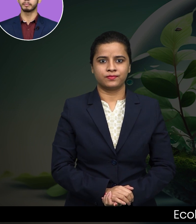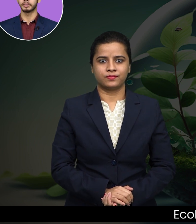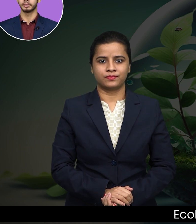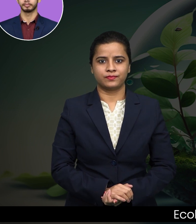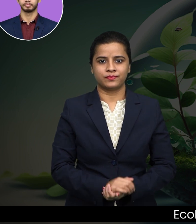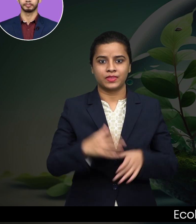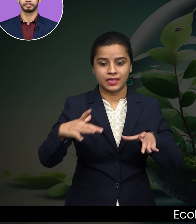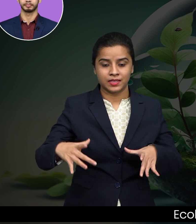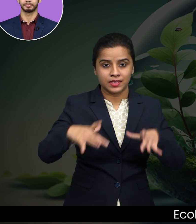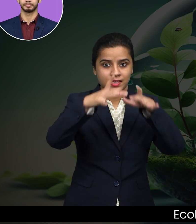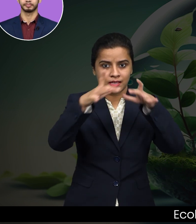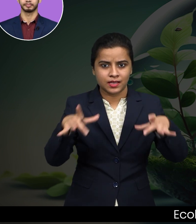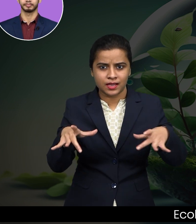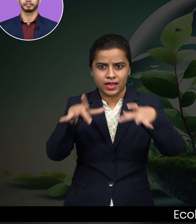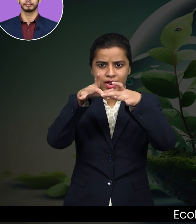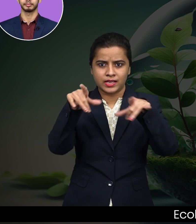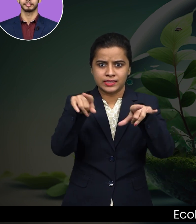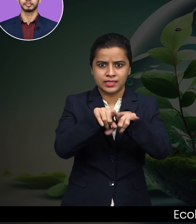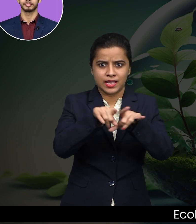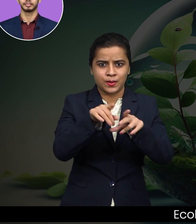ecological pyramid,